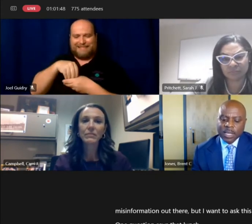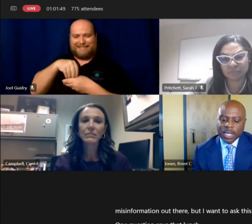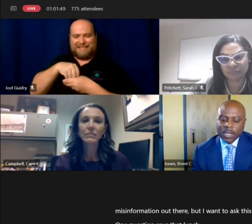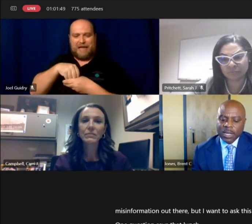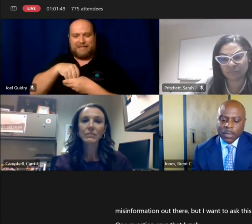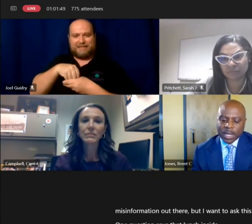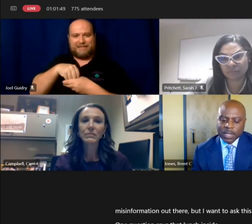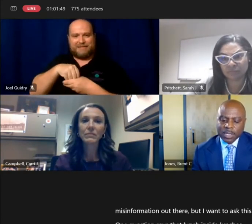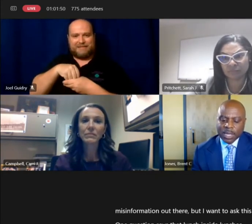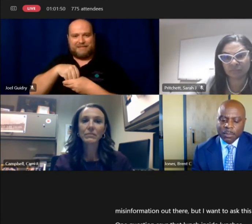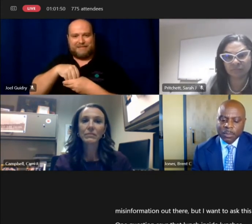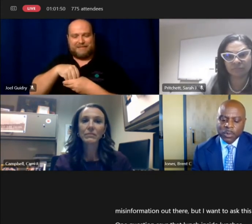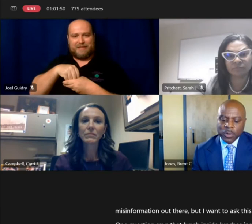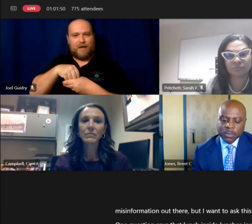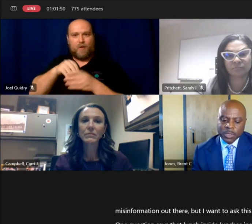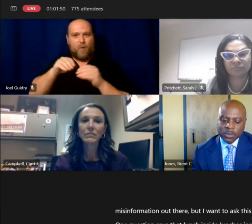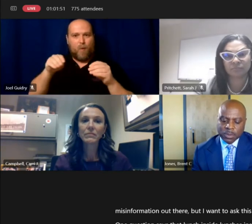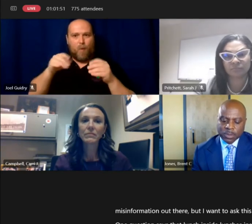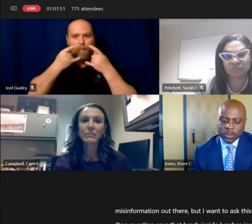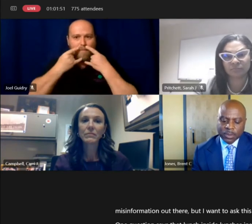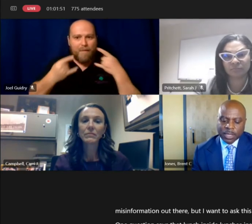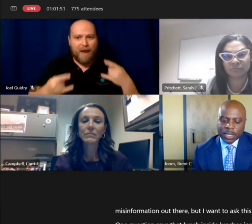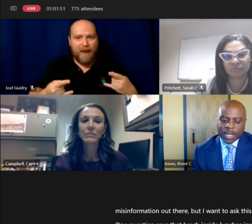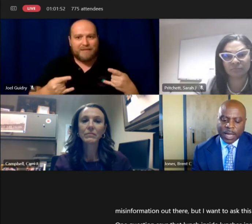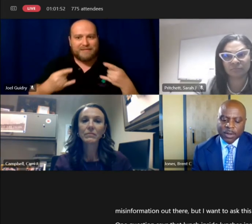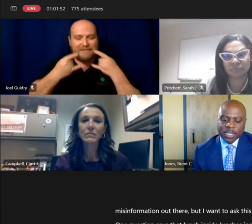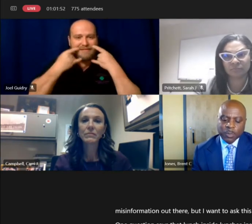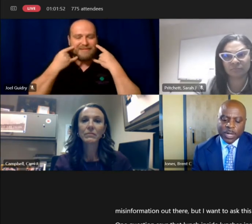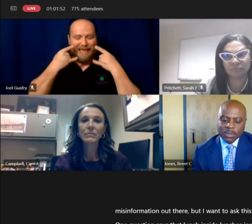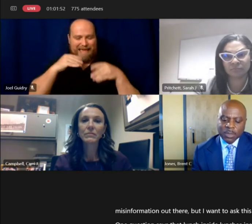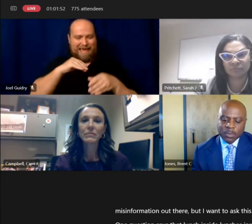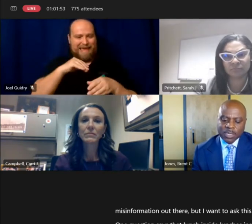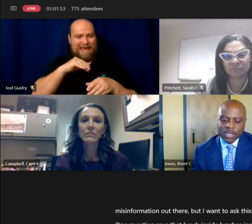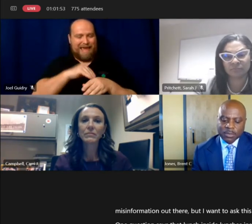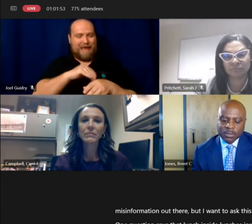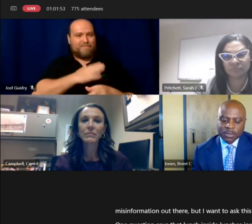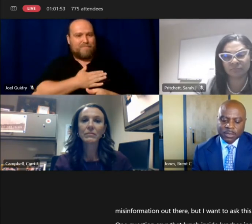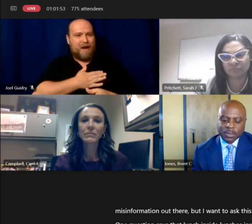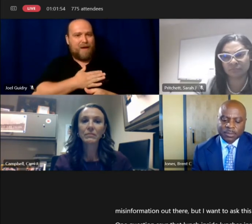lunch is inside and unmasked at my boys' middle school. How can this possibly be